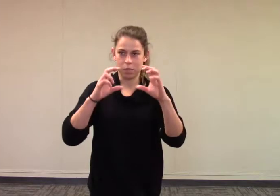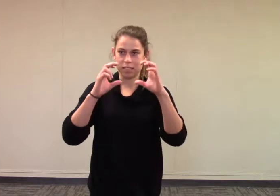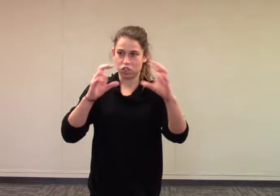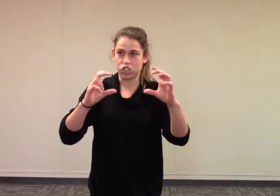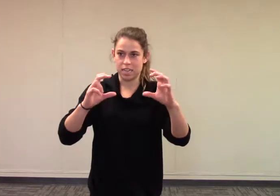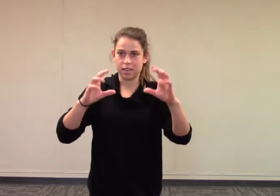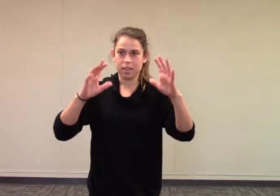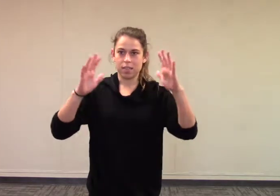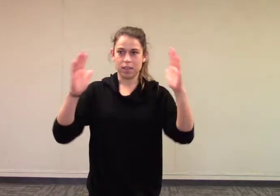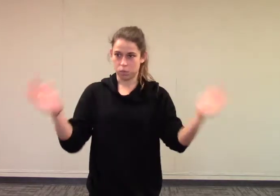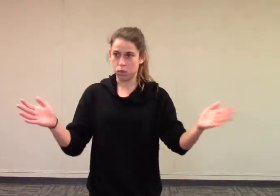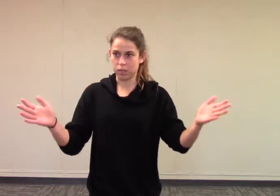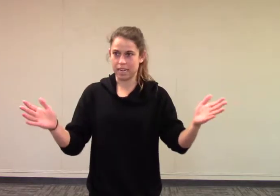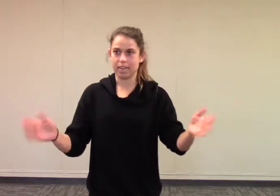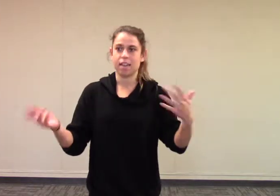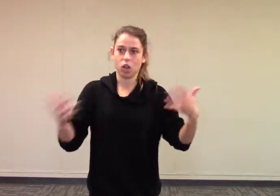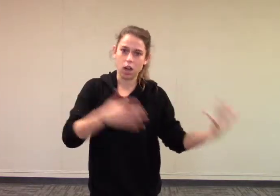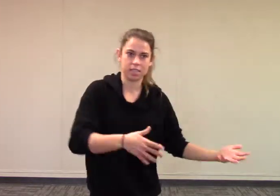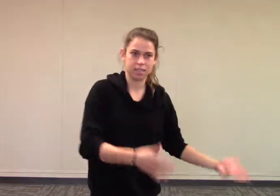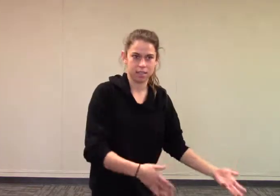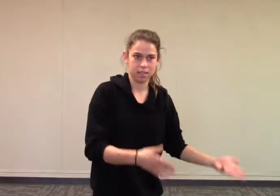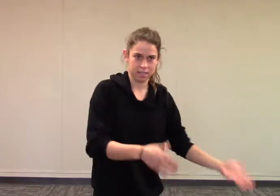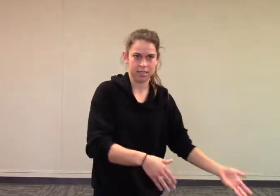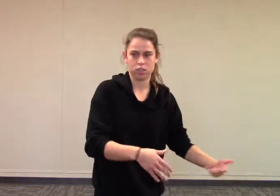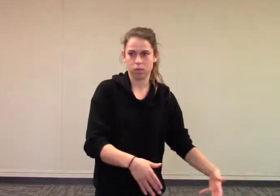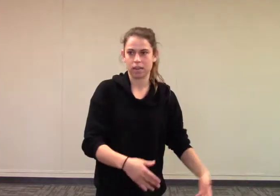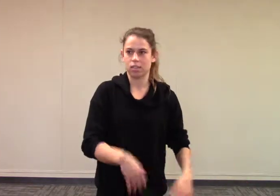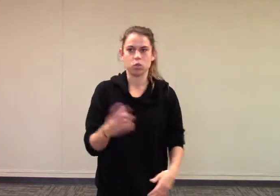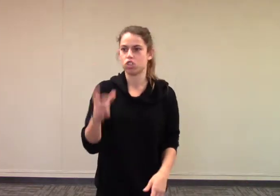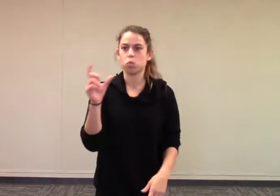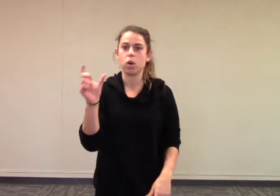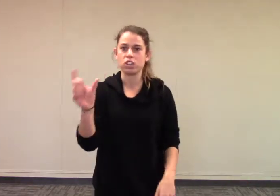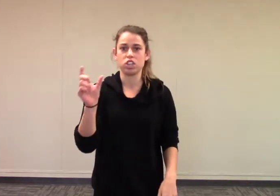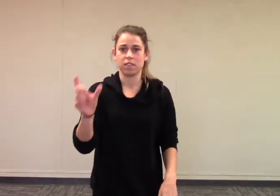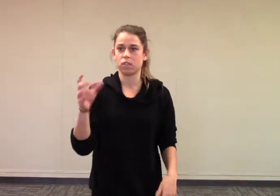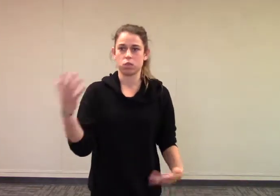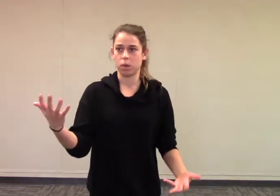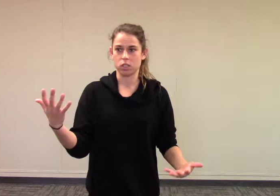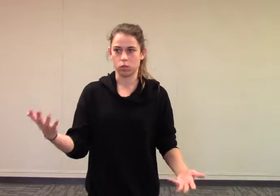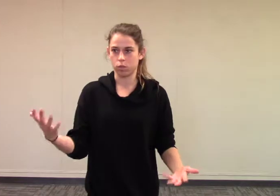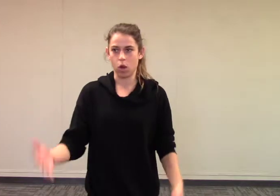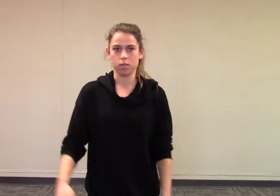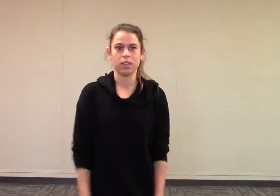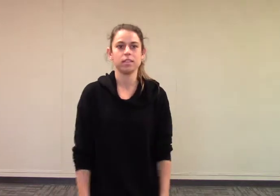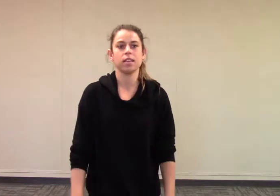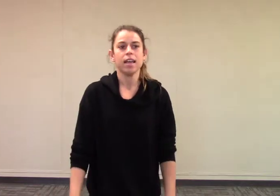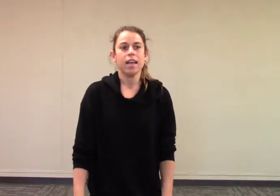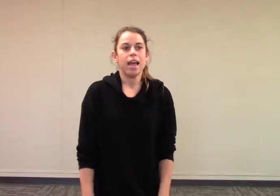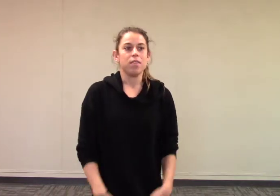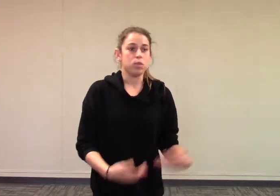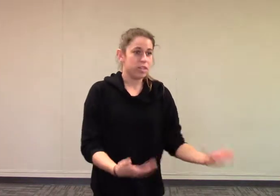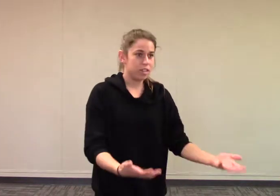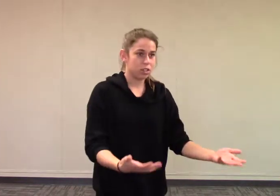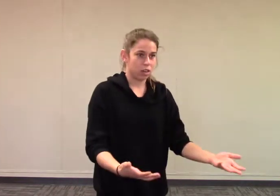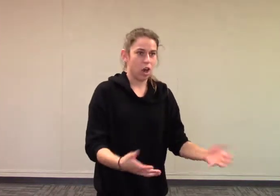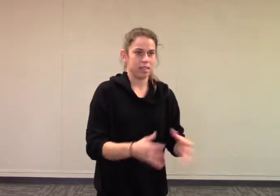a gene that is mutated that causes the disease directly. So it's just one gene that's responsible for all of this. And the mutation that causes it